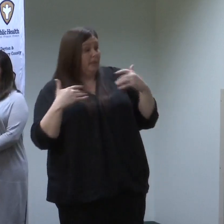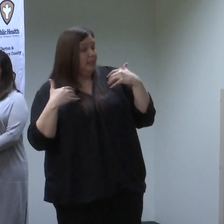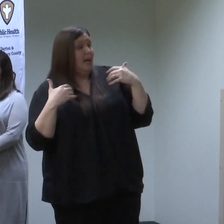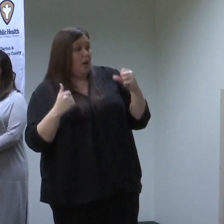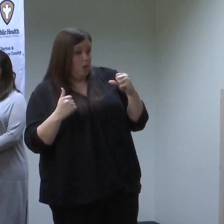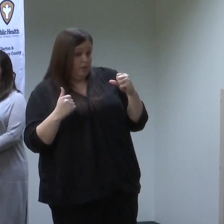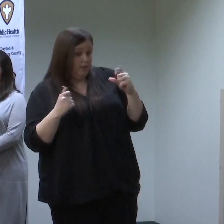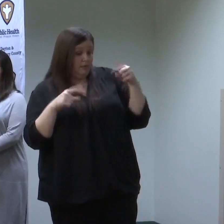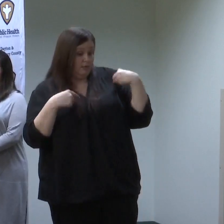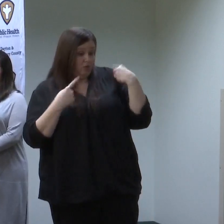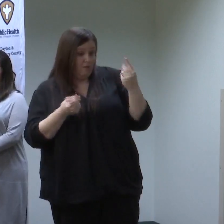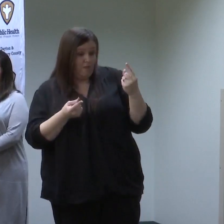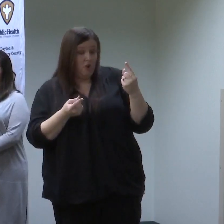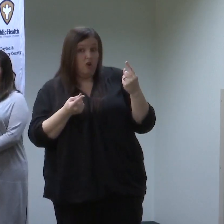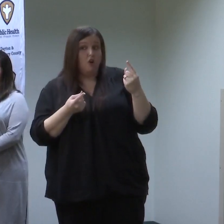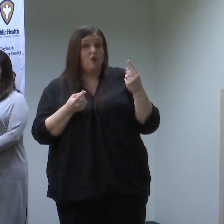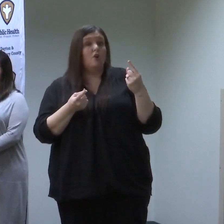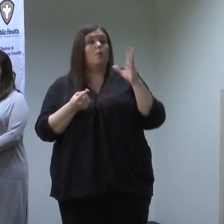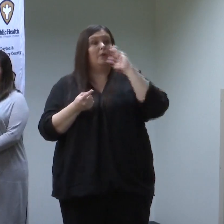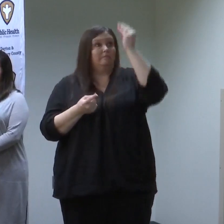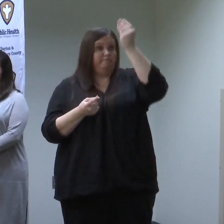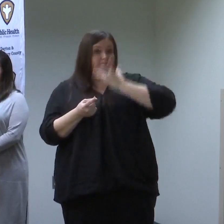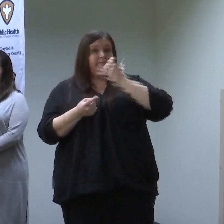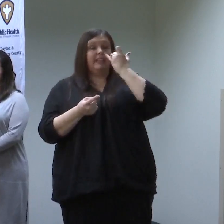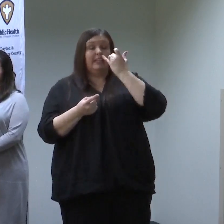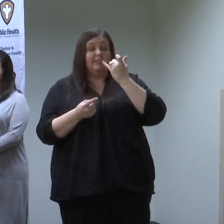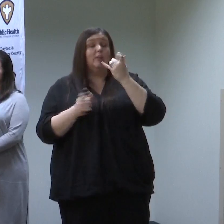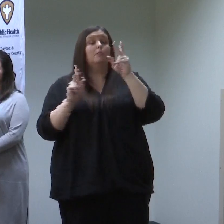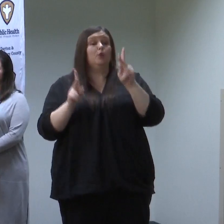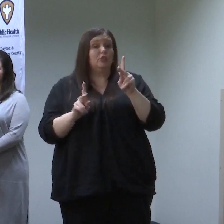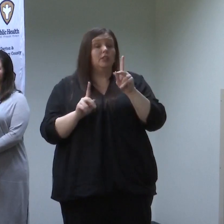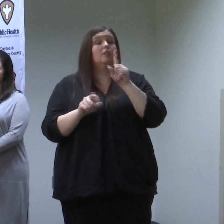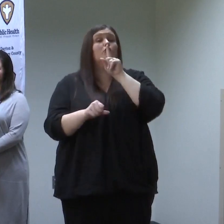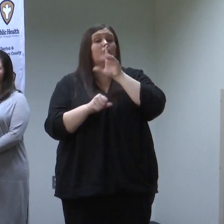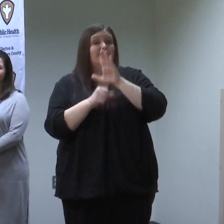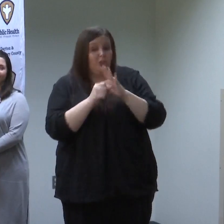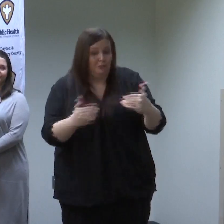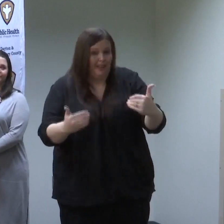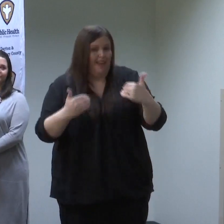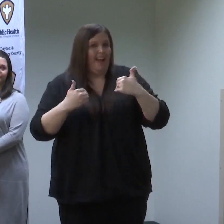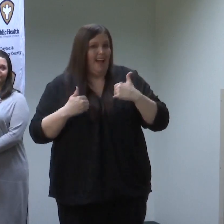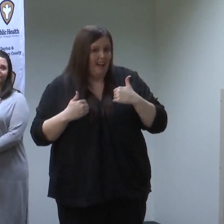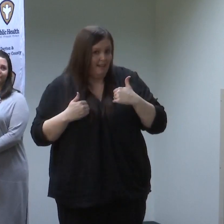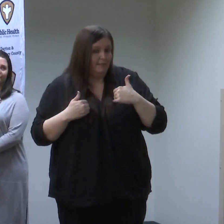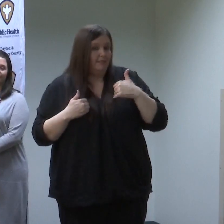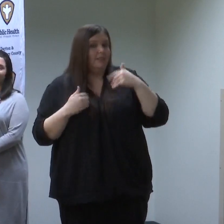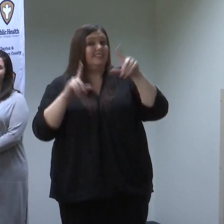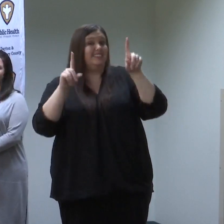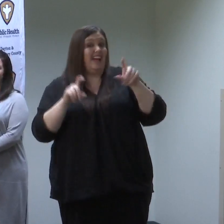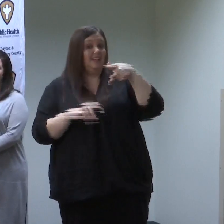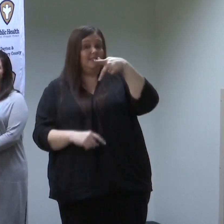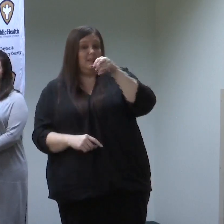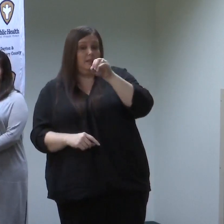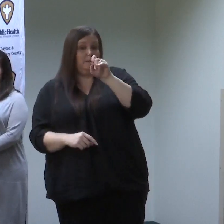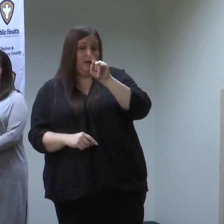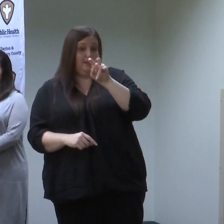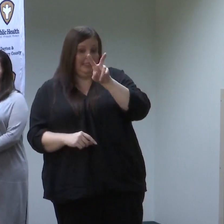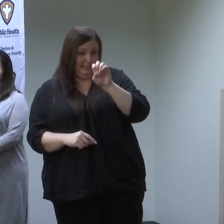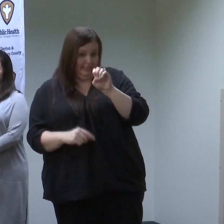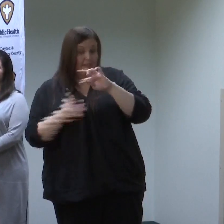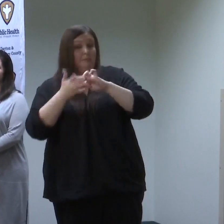only getting informed about positive results, so that we don't know if all those people yesterday already tested negative. I doubt if all those results are back,